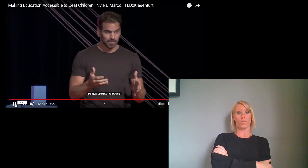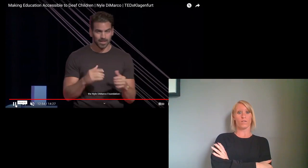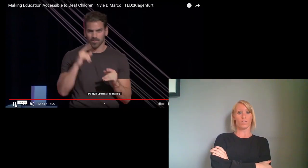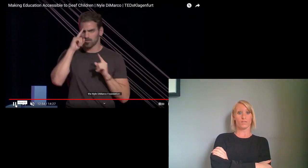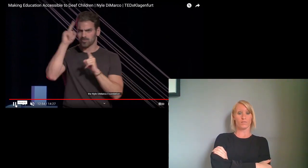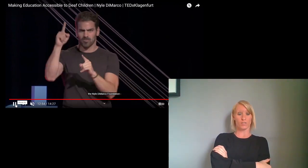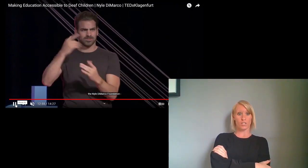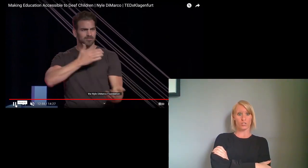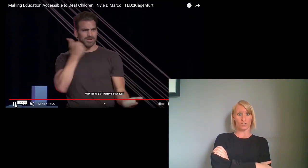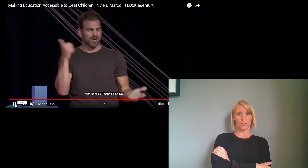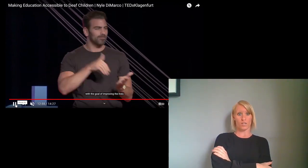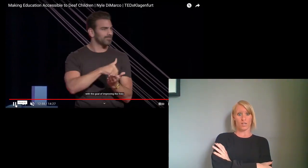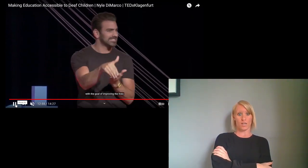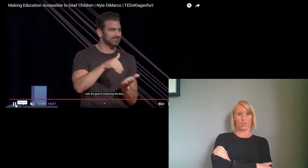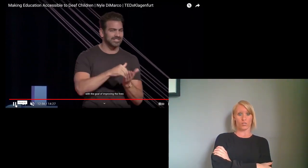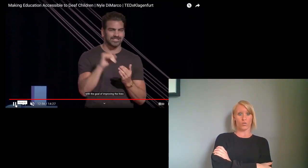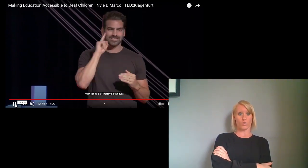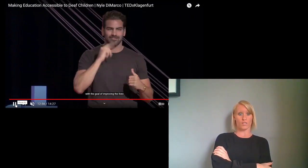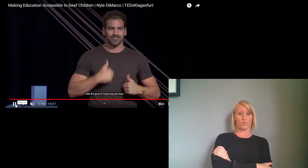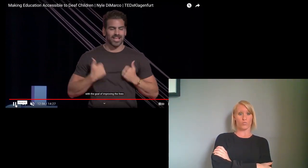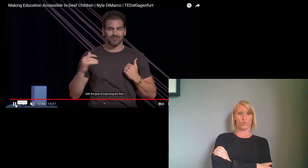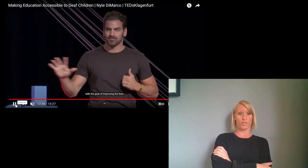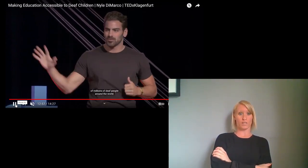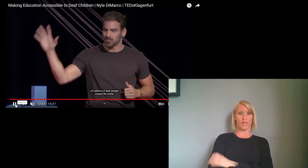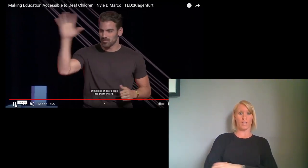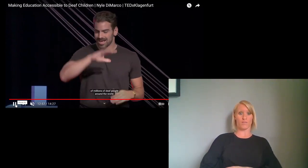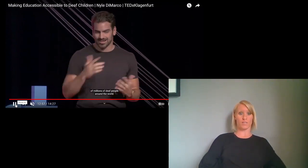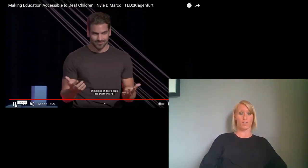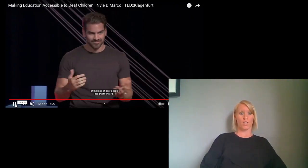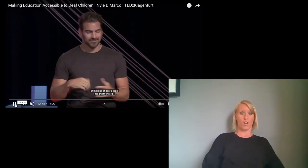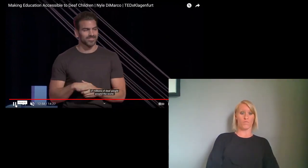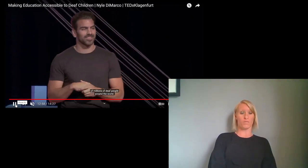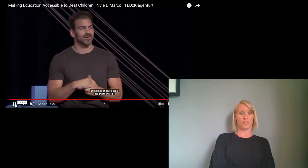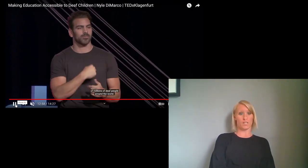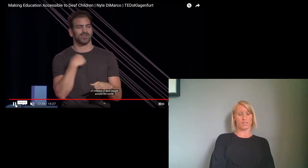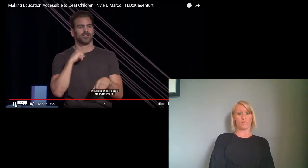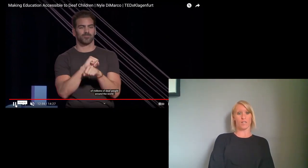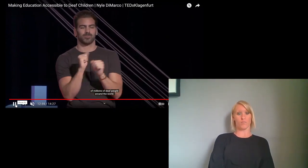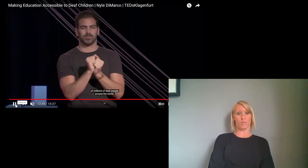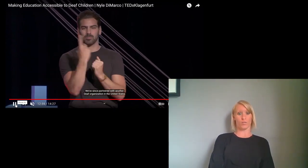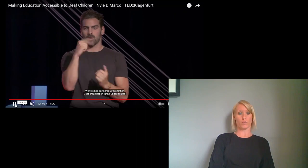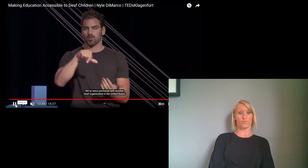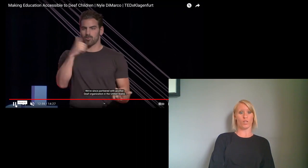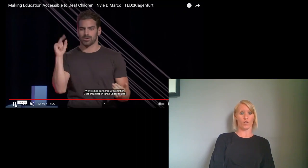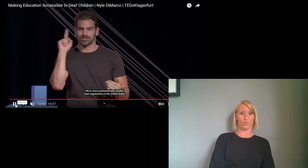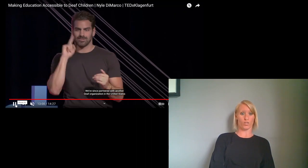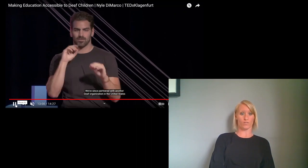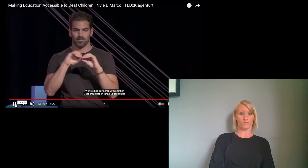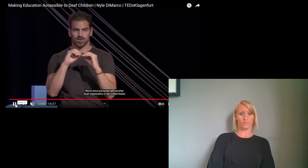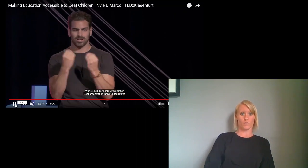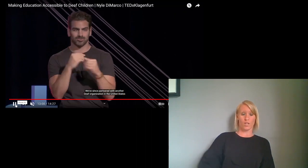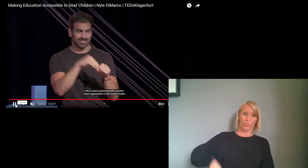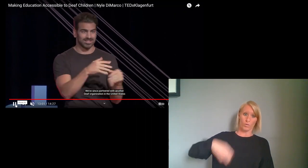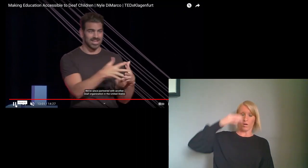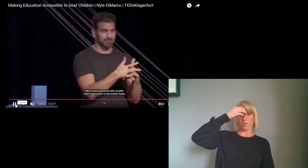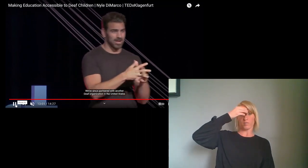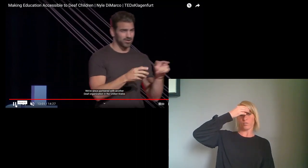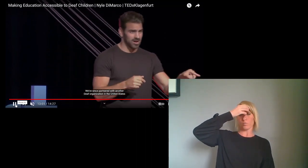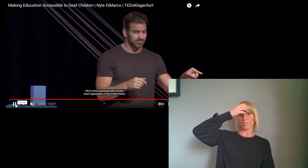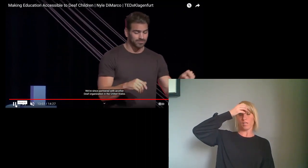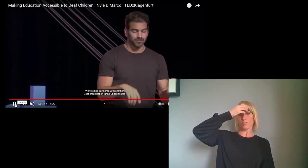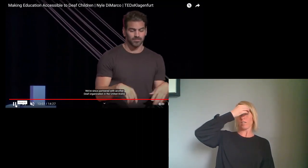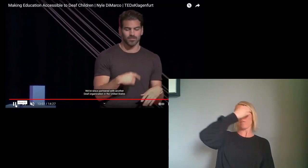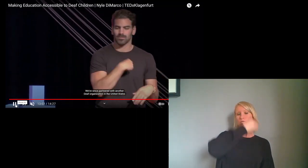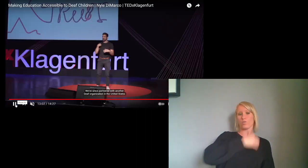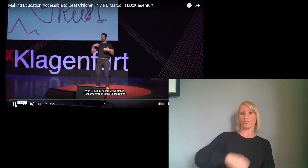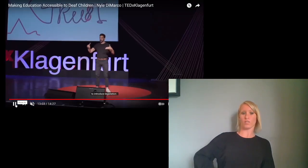my own foundation, and our goal is to improving the lives of millions of deaf people around the world. We partnered